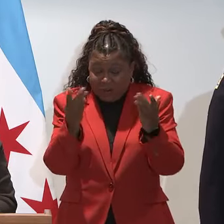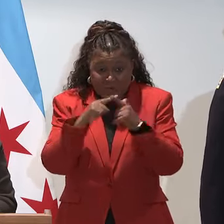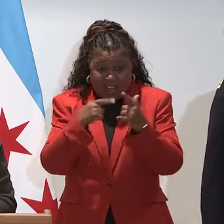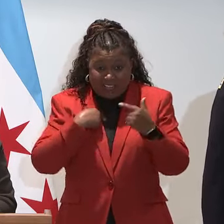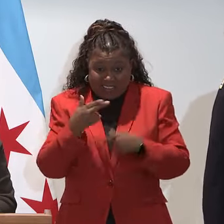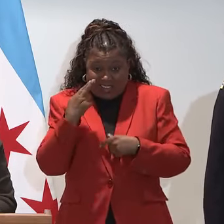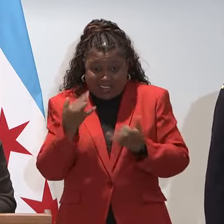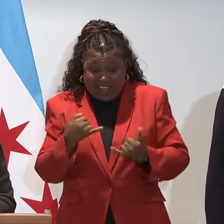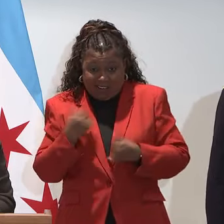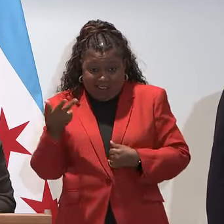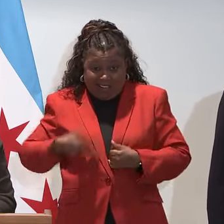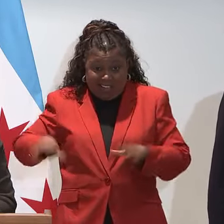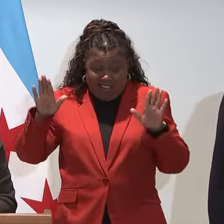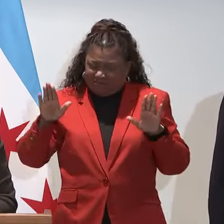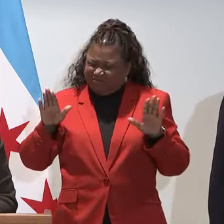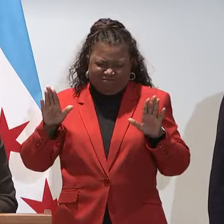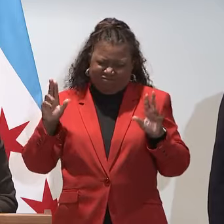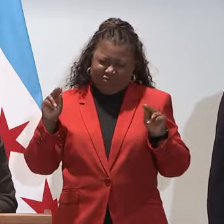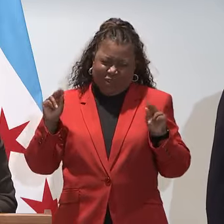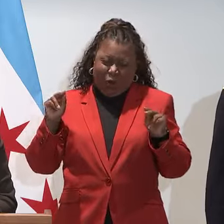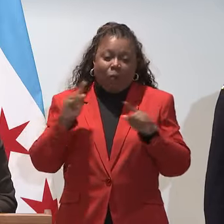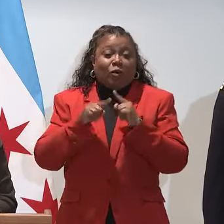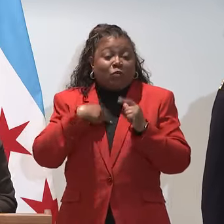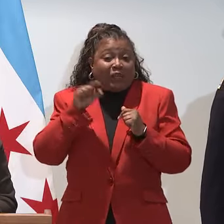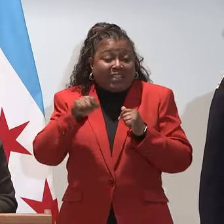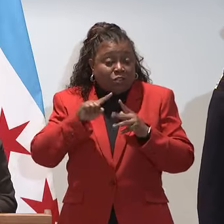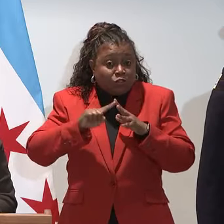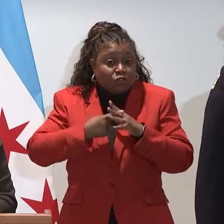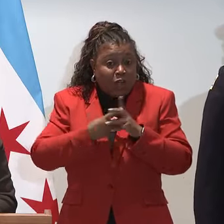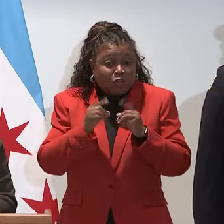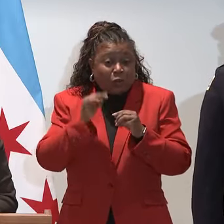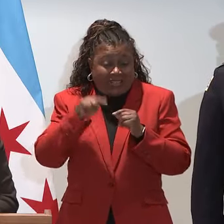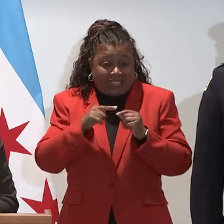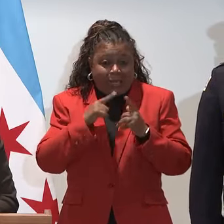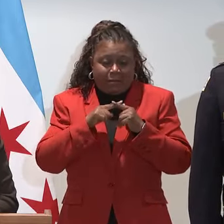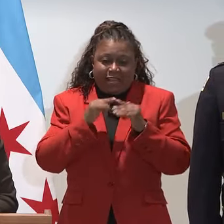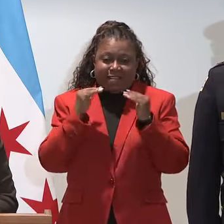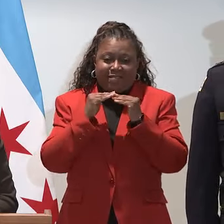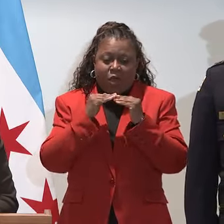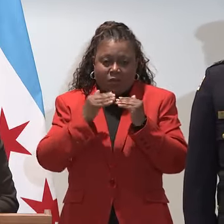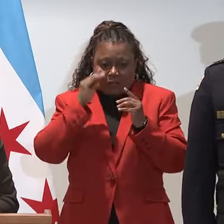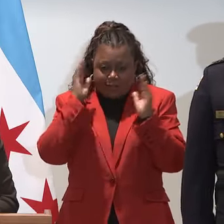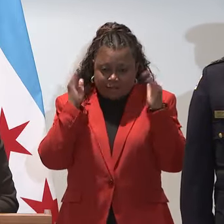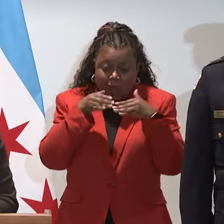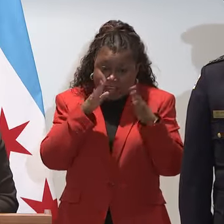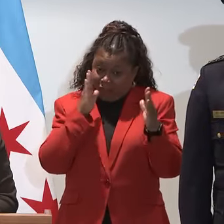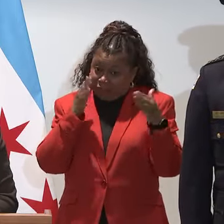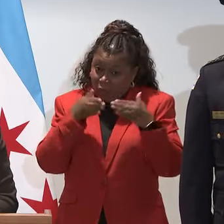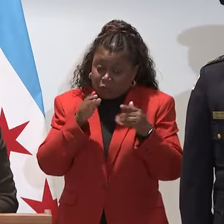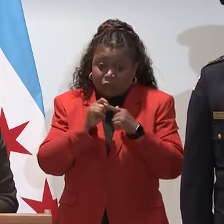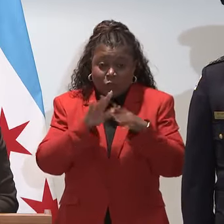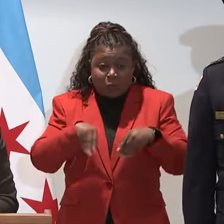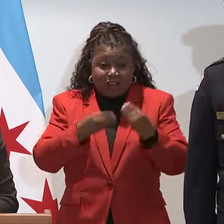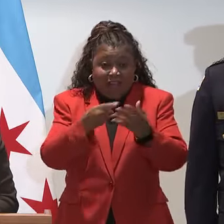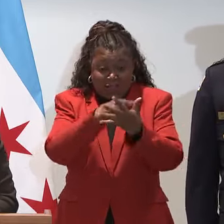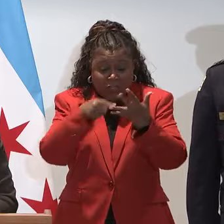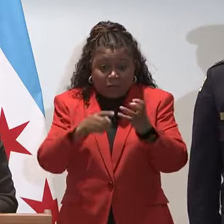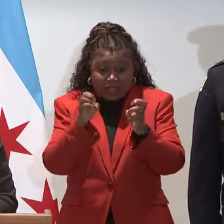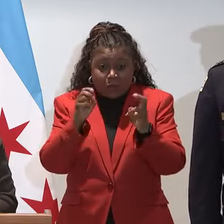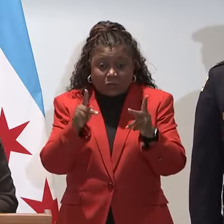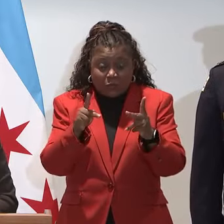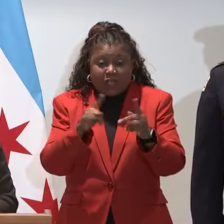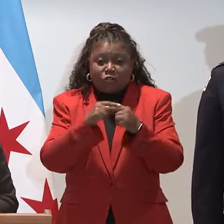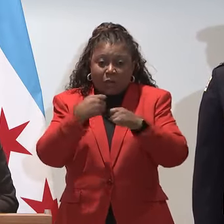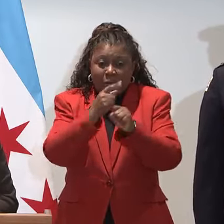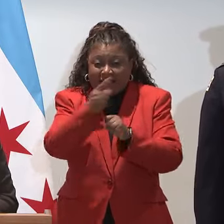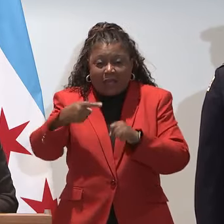has a gun now to put down their guns? No. But do we need to start, and do we need to be very concentrated and focused to provide those opportunities,